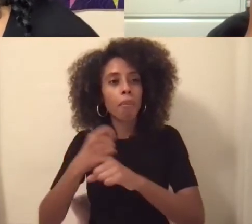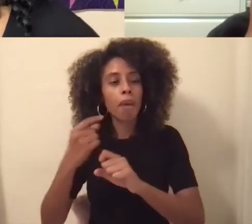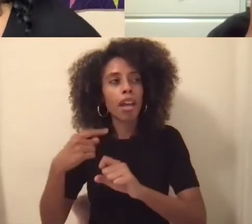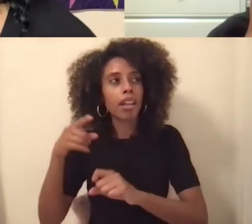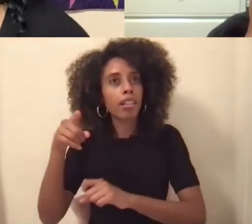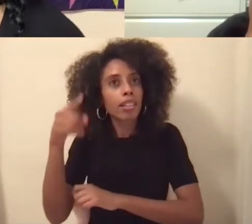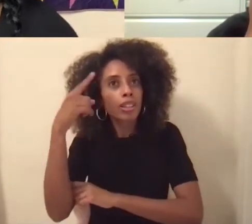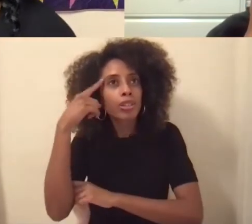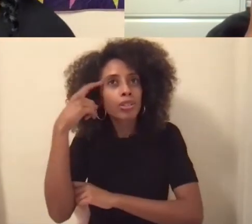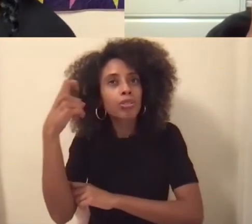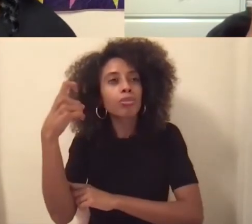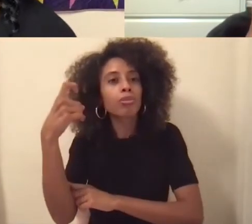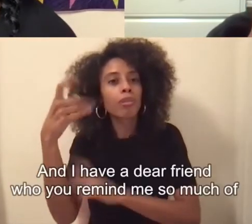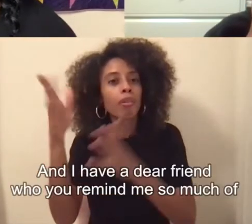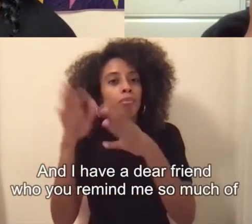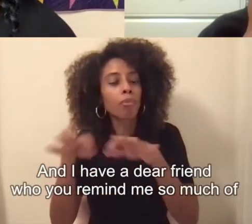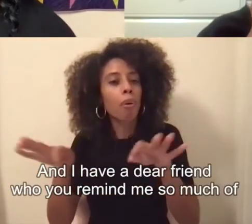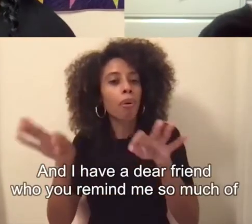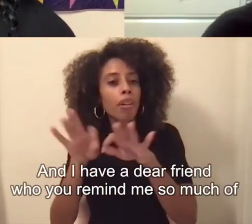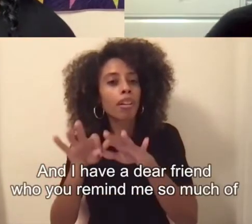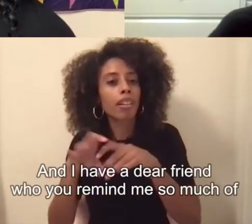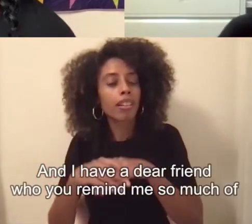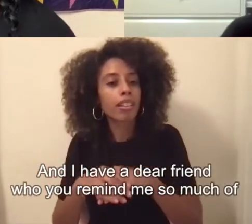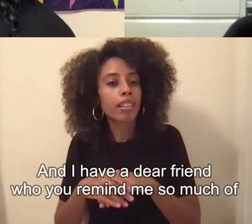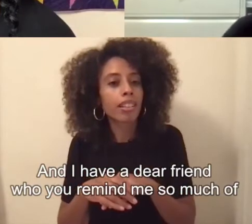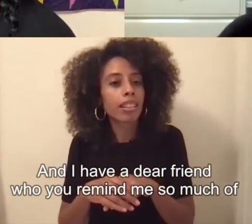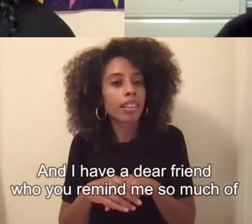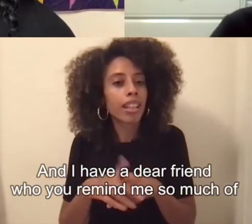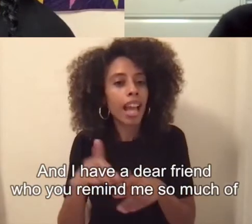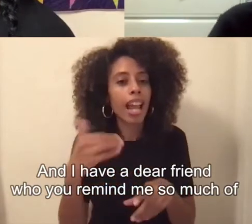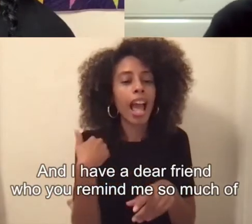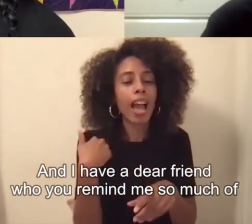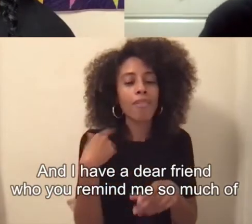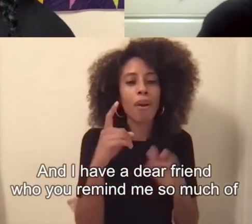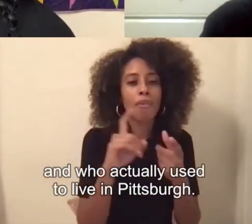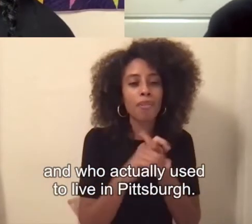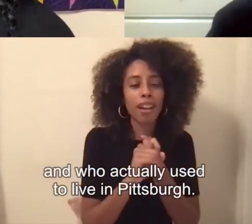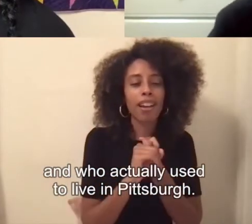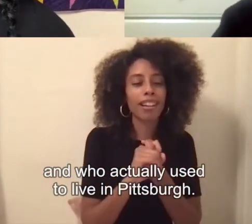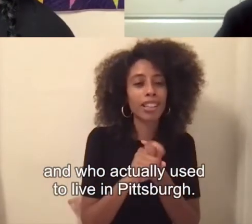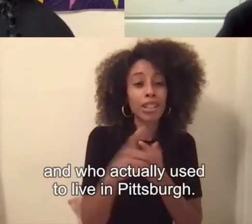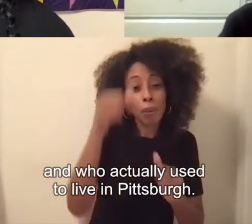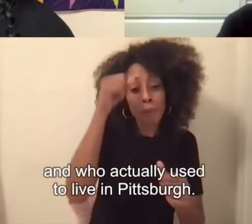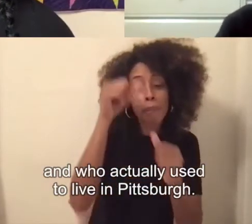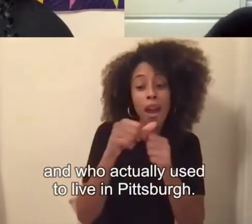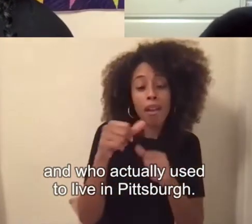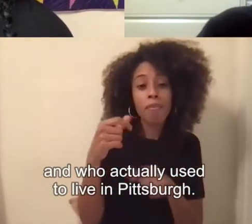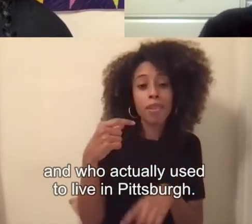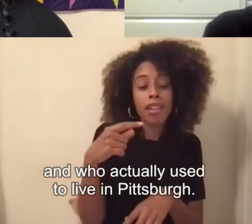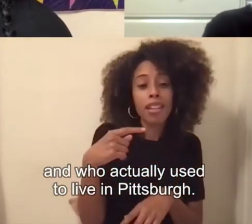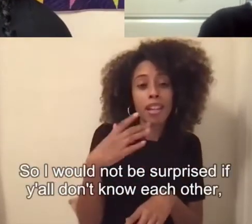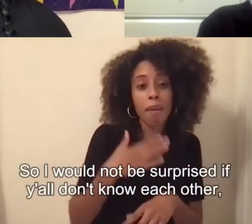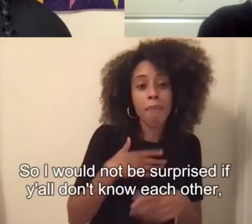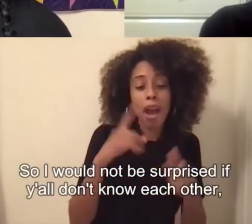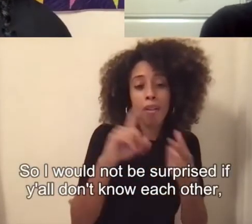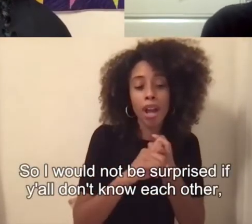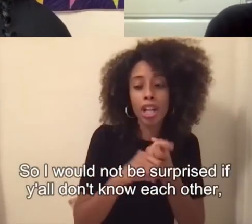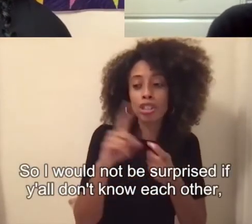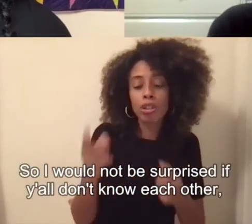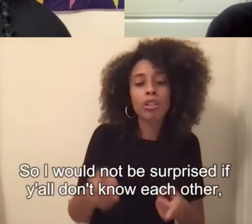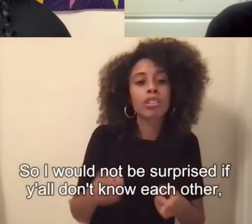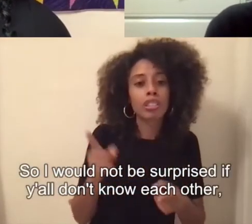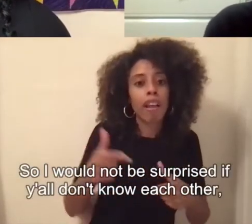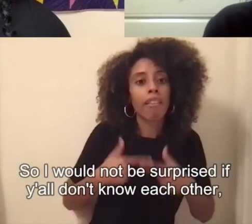Yeah. And I have a dear friend who you remind me so much of, her, and who actually used to live in Pittsburgh. So I would not